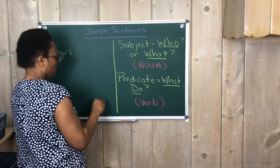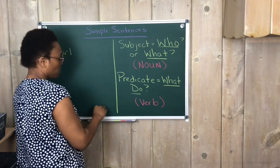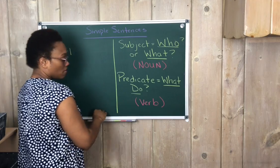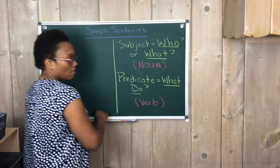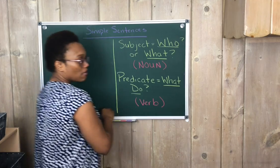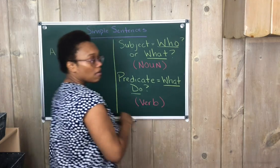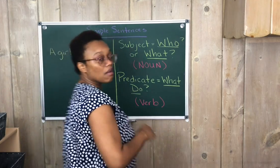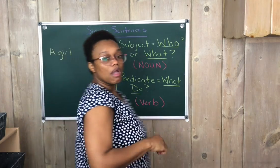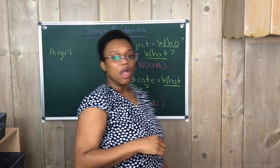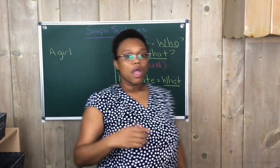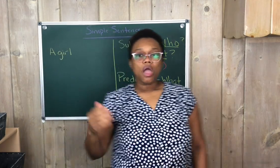this,